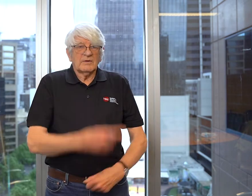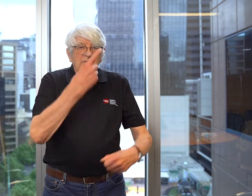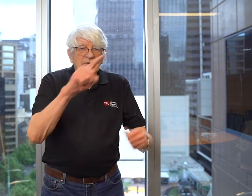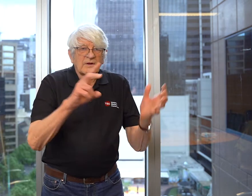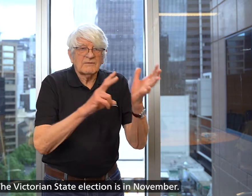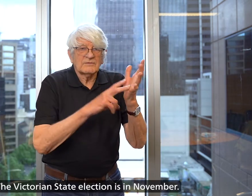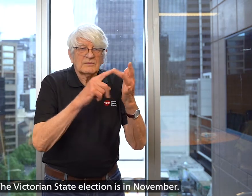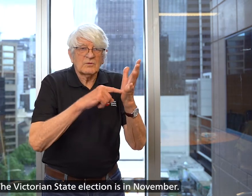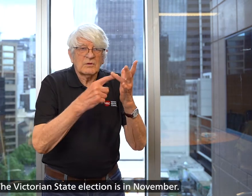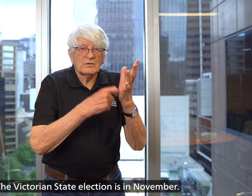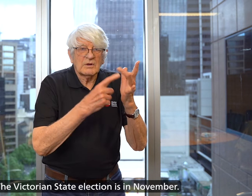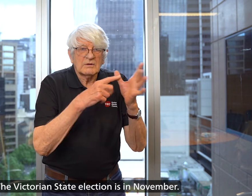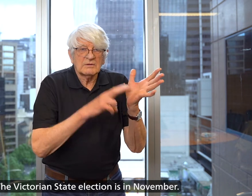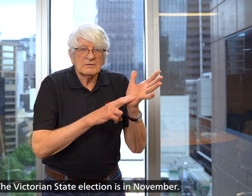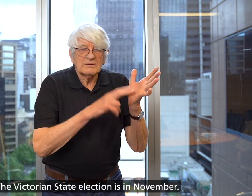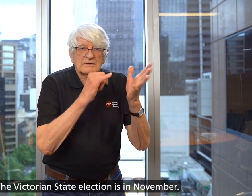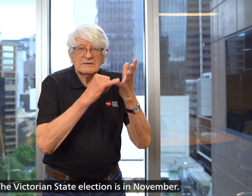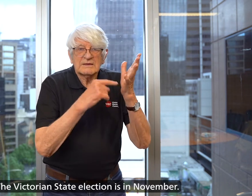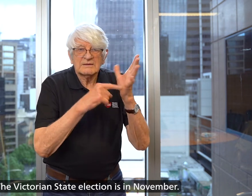The Victorian state election is in November.